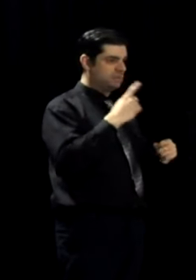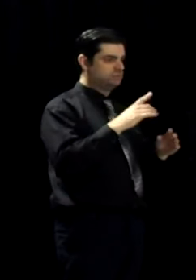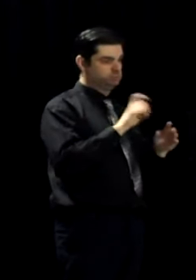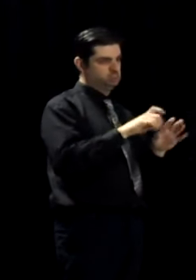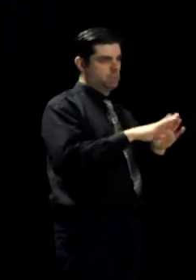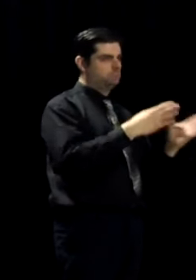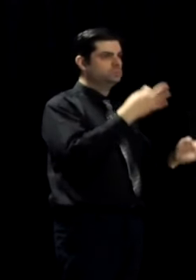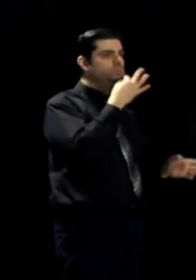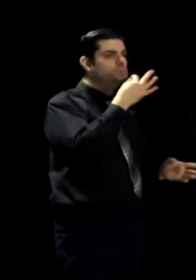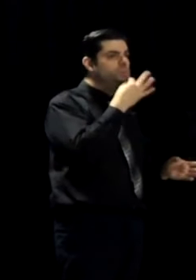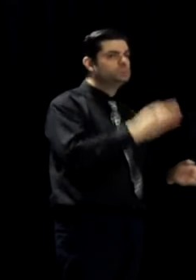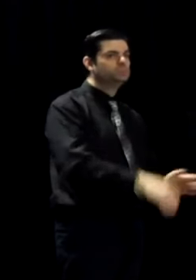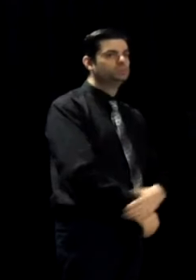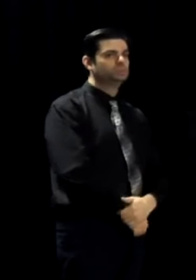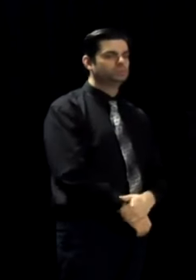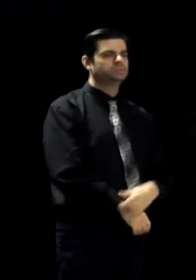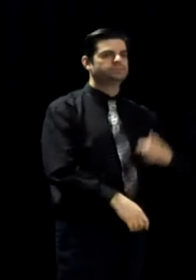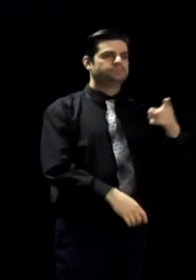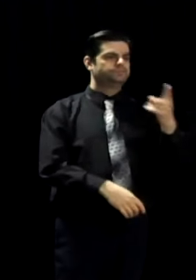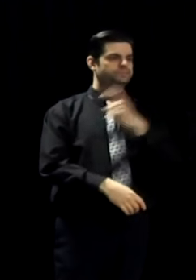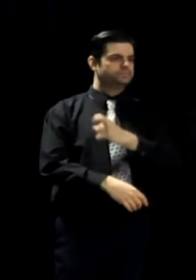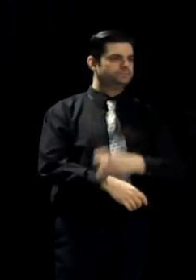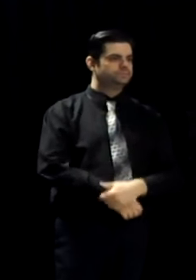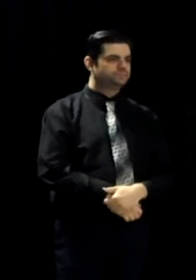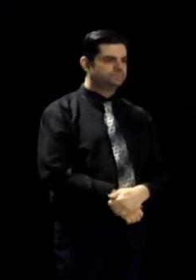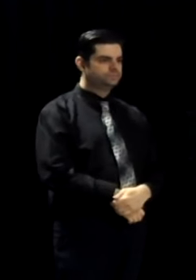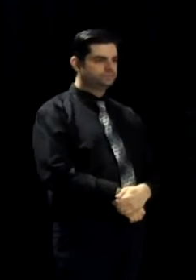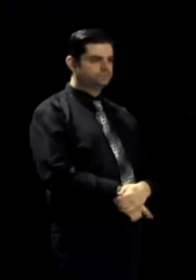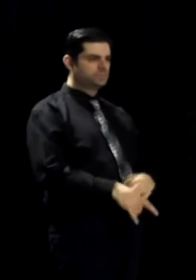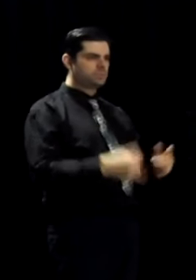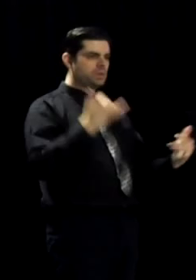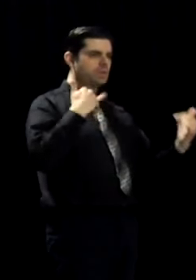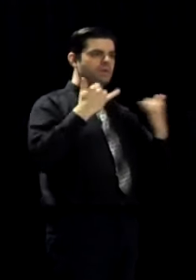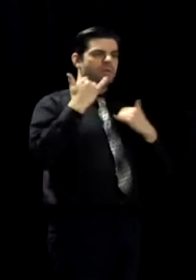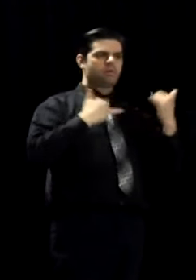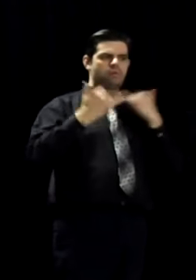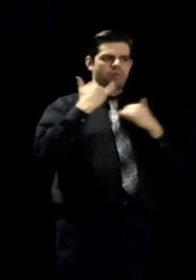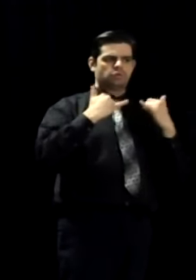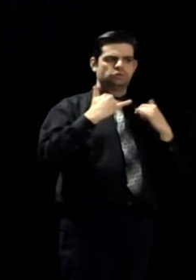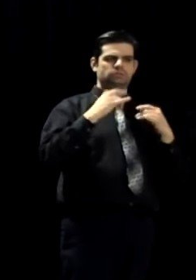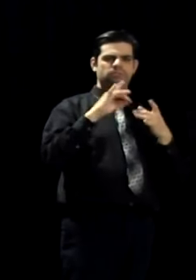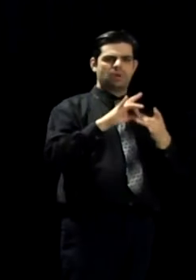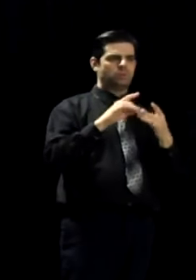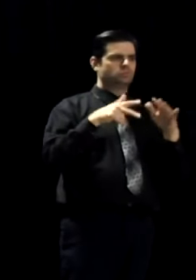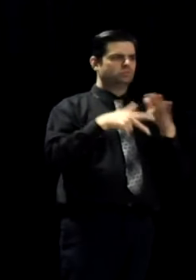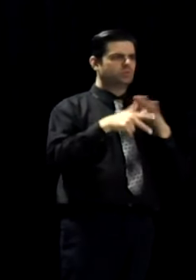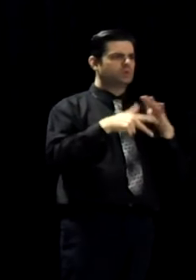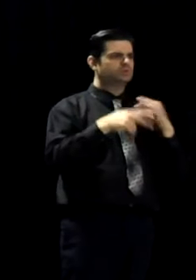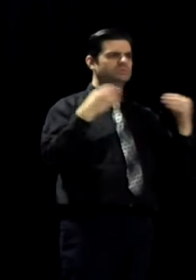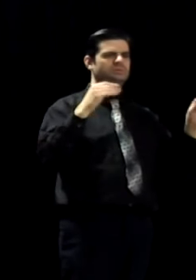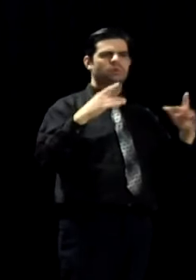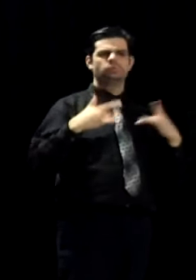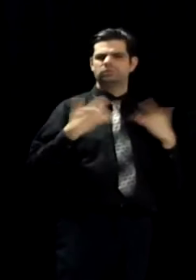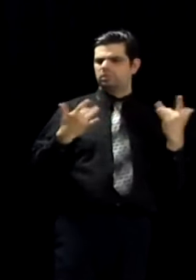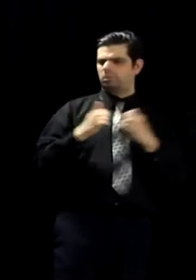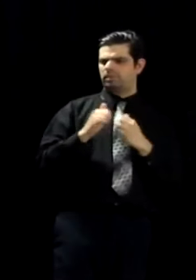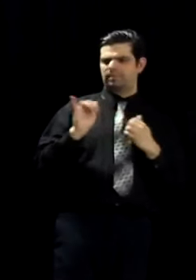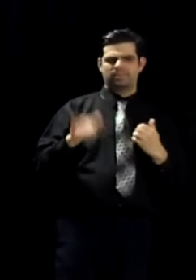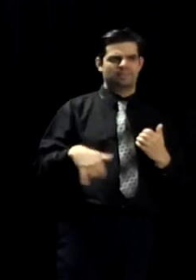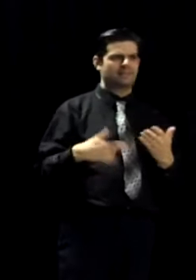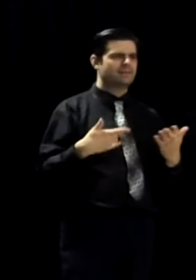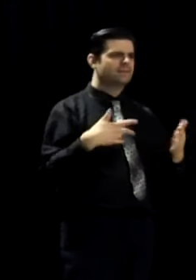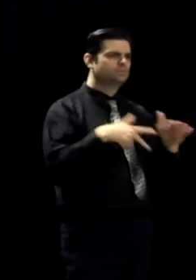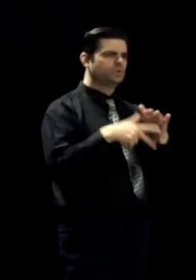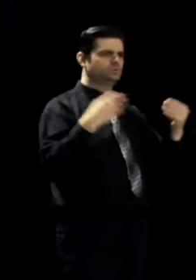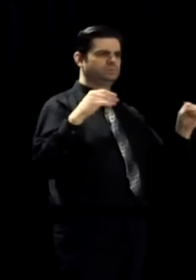Ryan, we've been getting a lot of calls about garage sales. What's your stance on that? Yeah, my understanding is, they